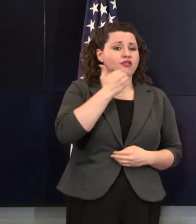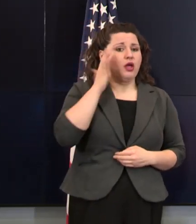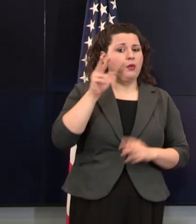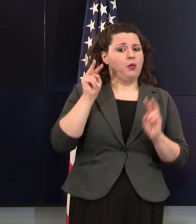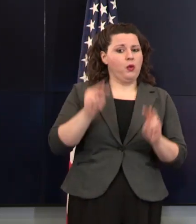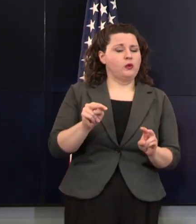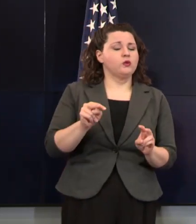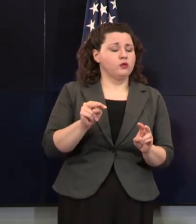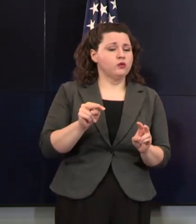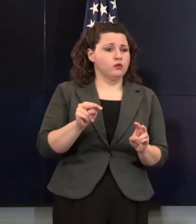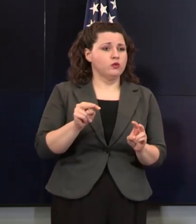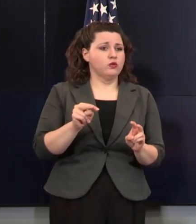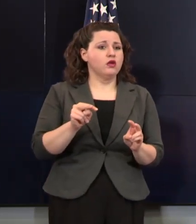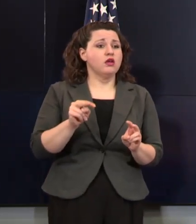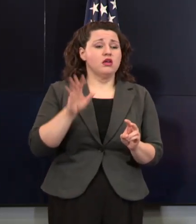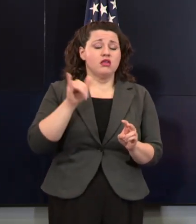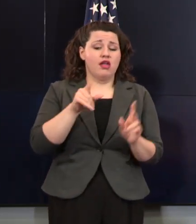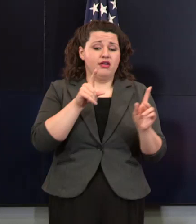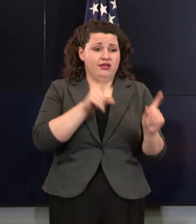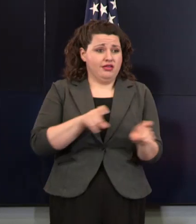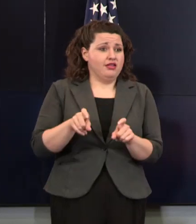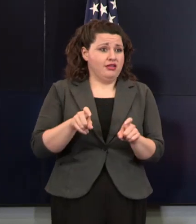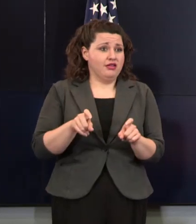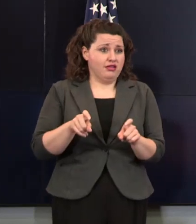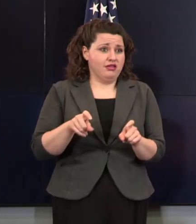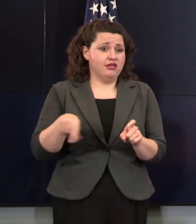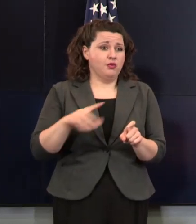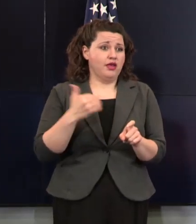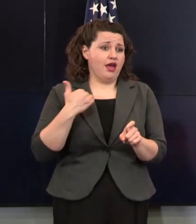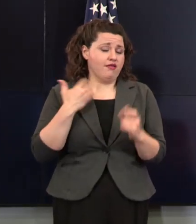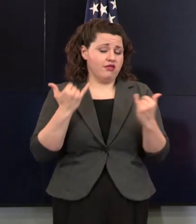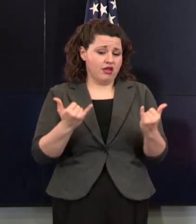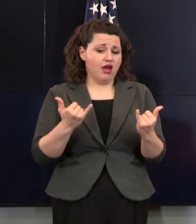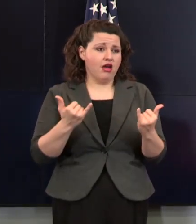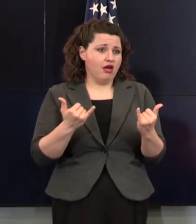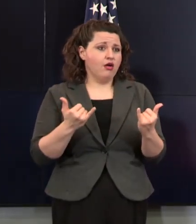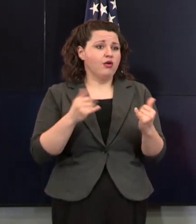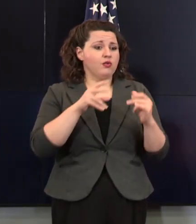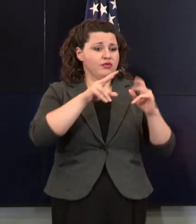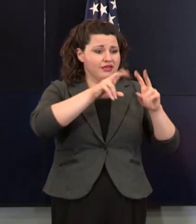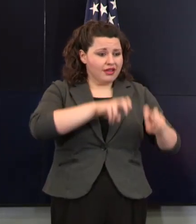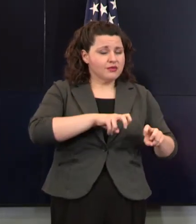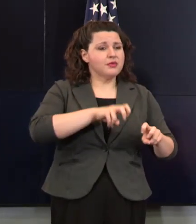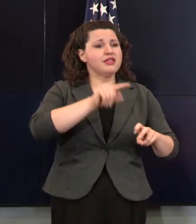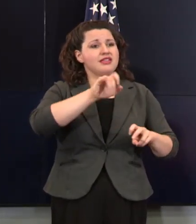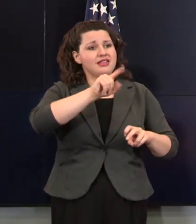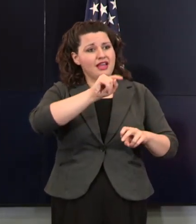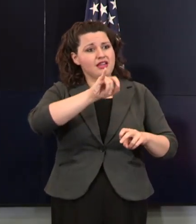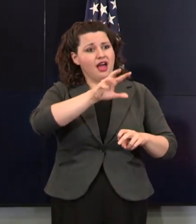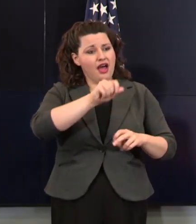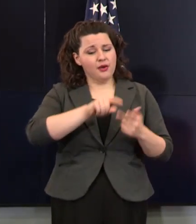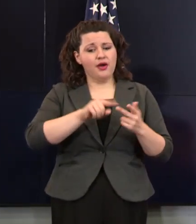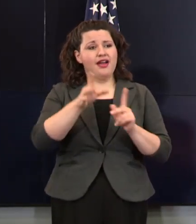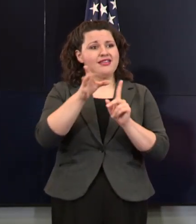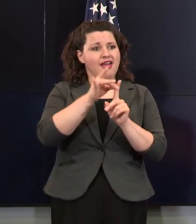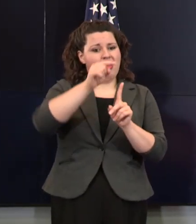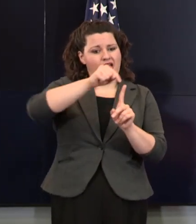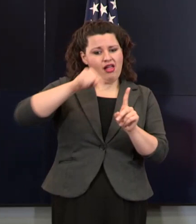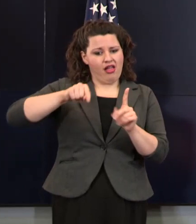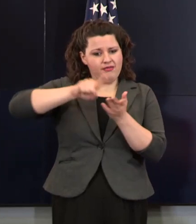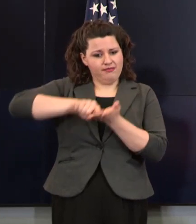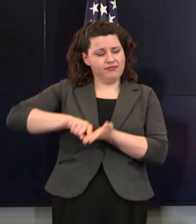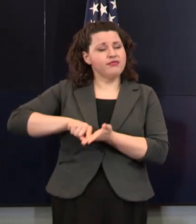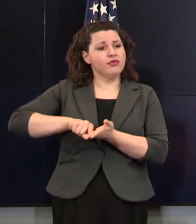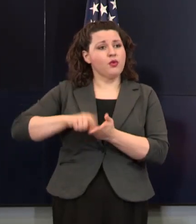and with the testing capacity that we have, with the assessment, and then with the case investigation and the contact tracing, it really